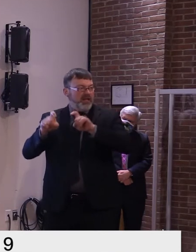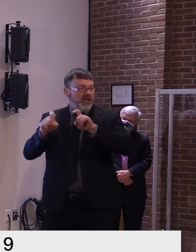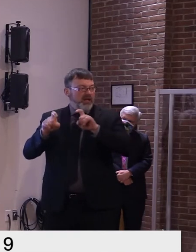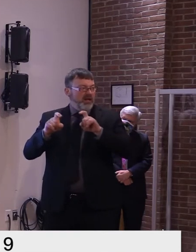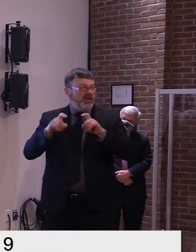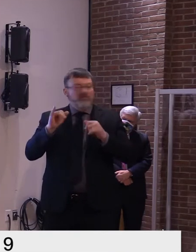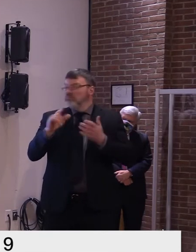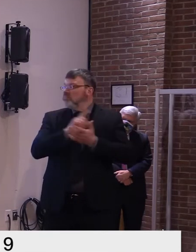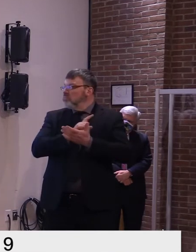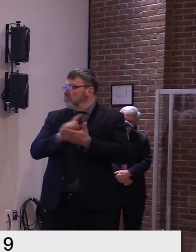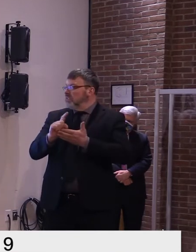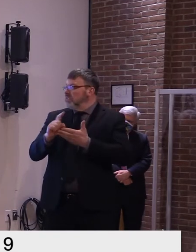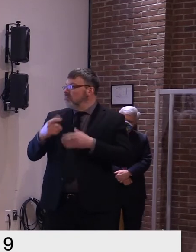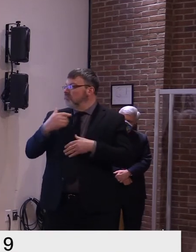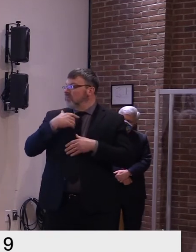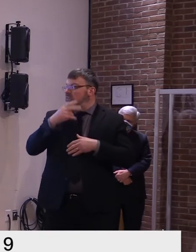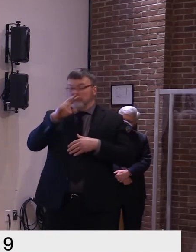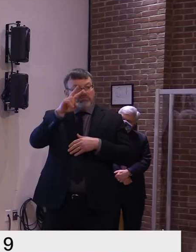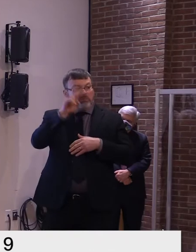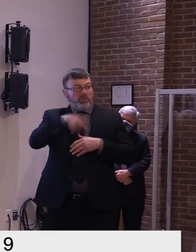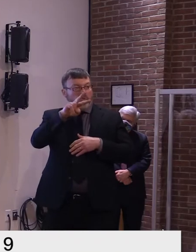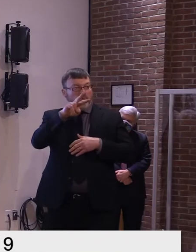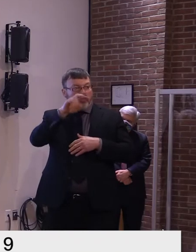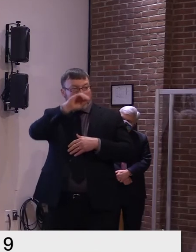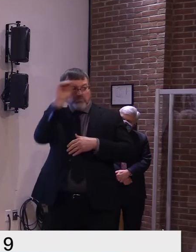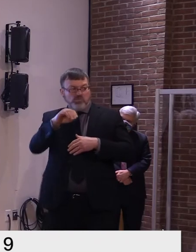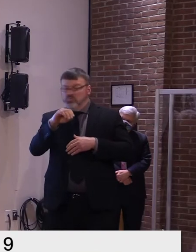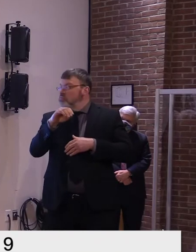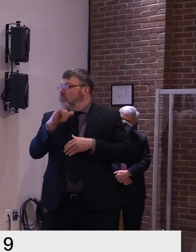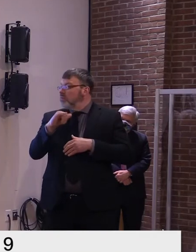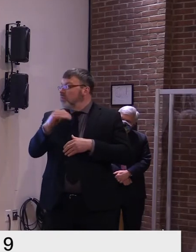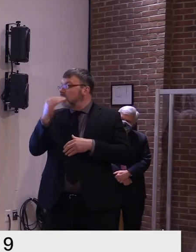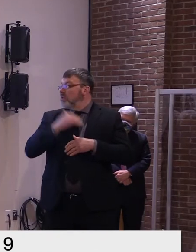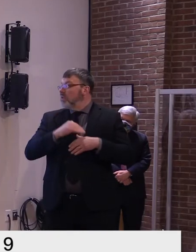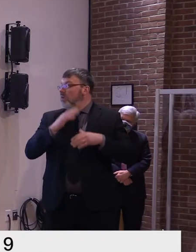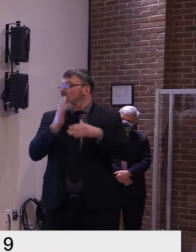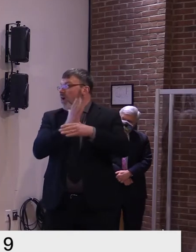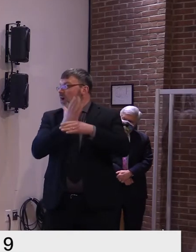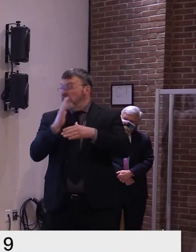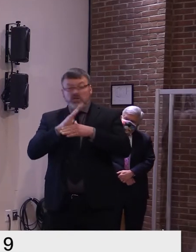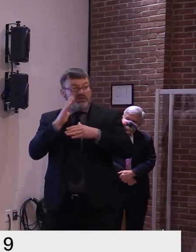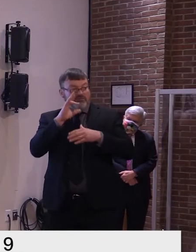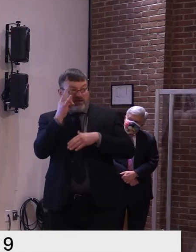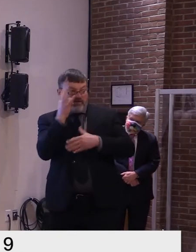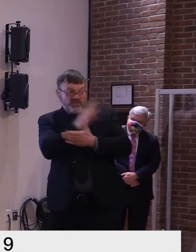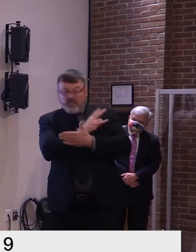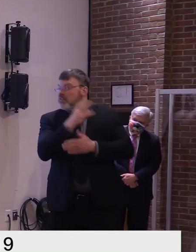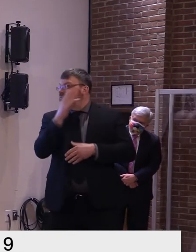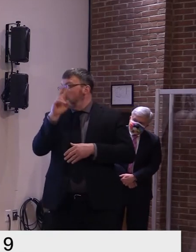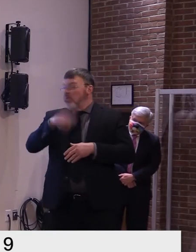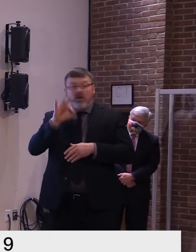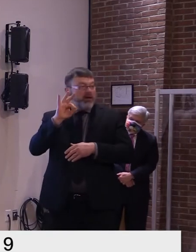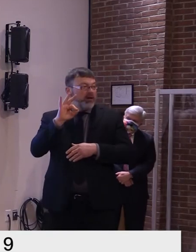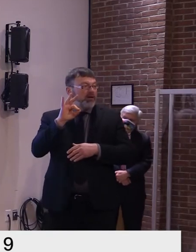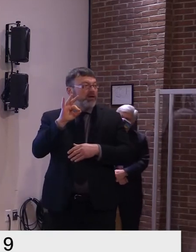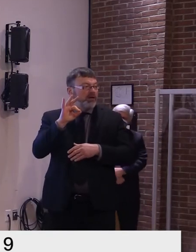still in the twos, but just hovering close to 3%. Still far